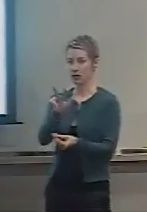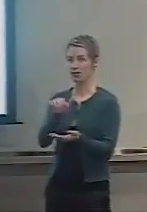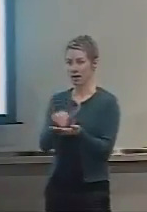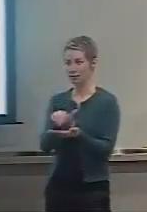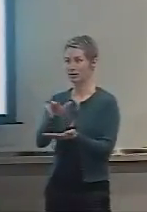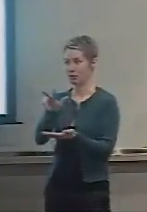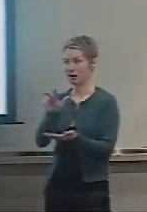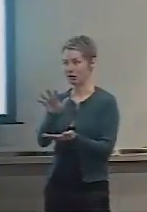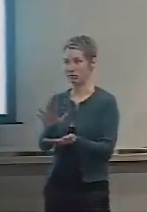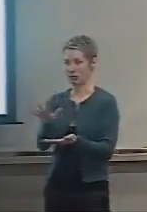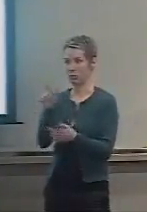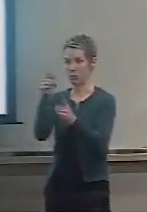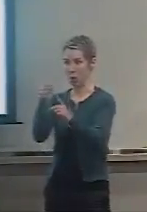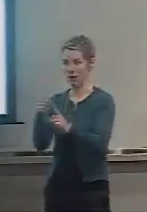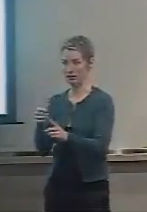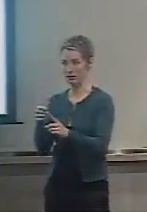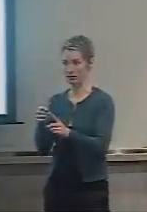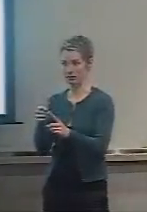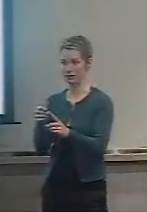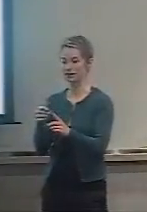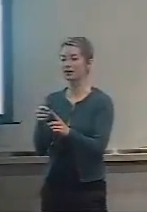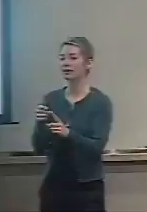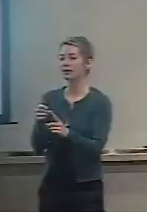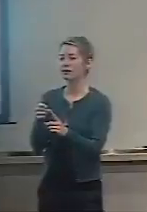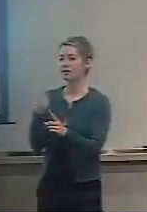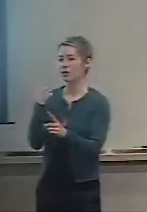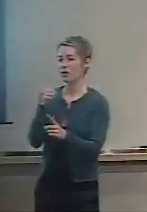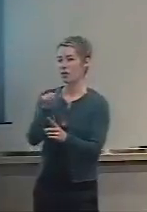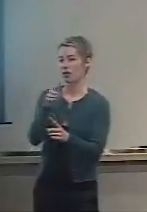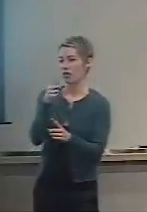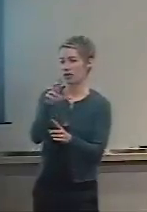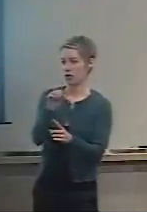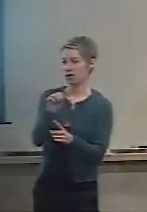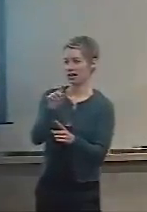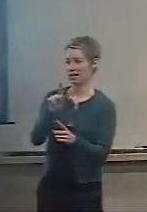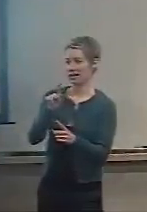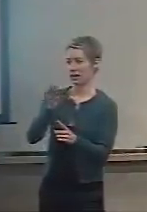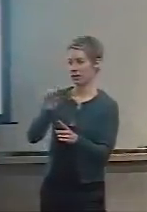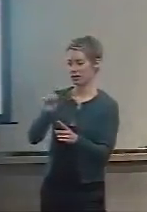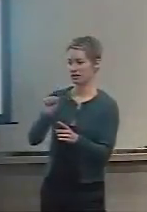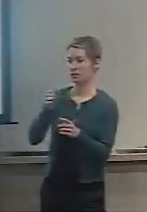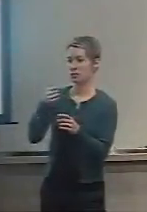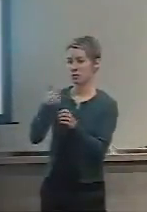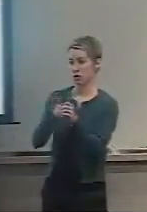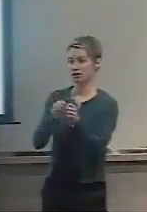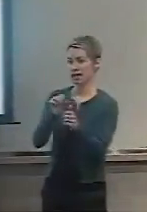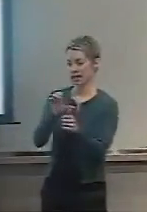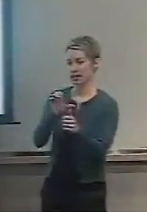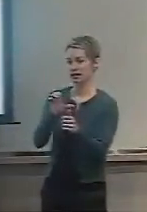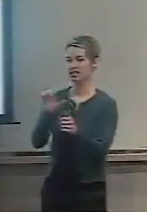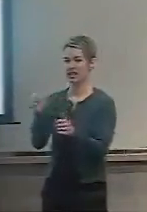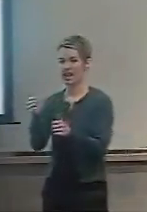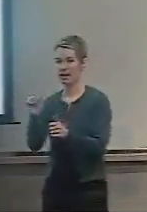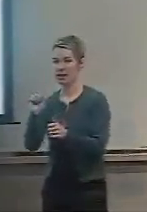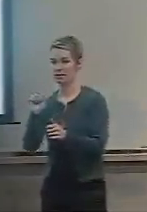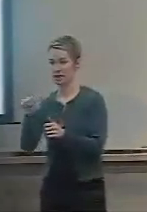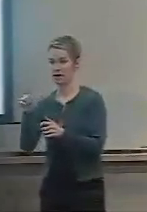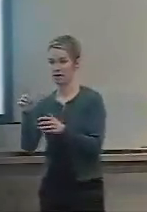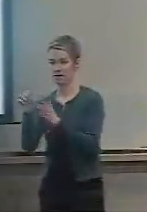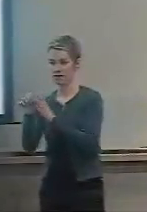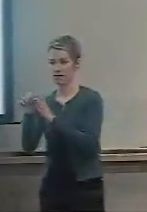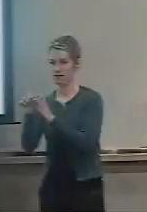3,300 approximately points. And this is for 30 kilobits per second, 10 ASL videos. And these are